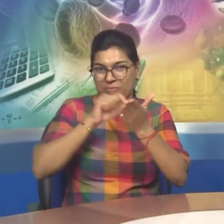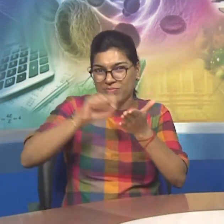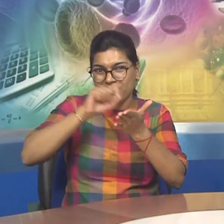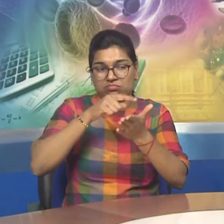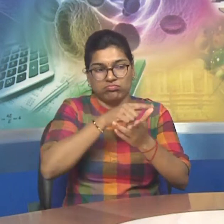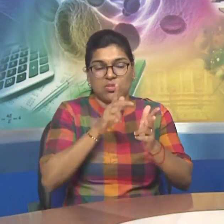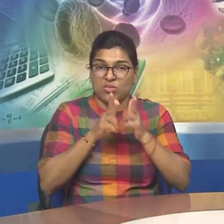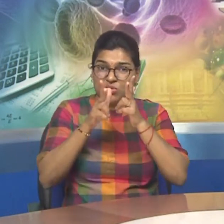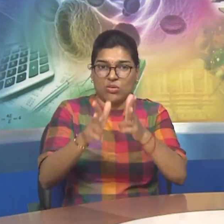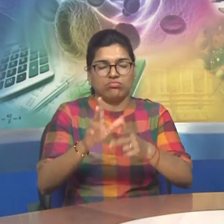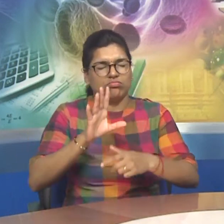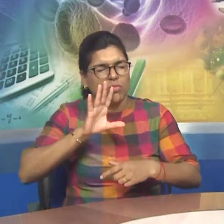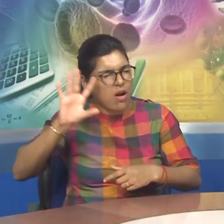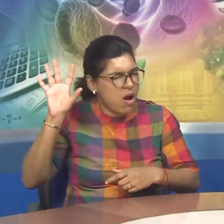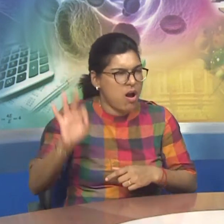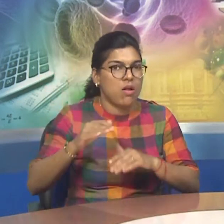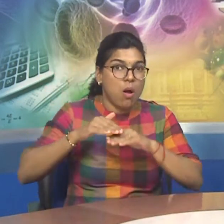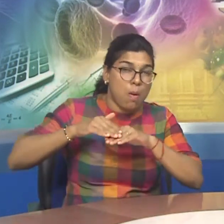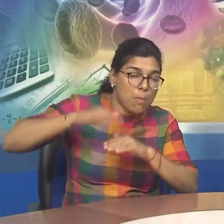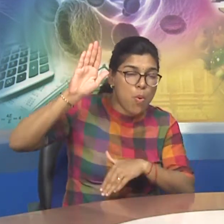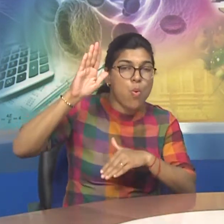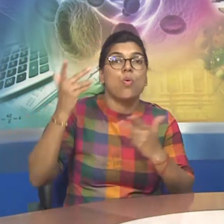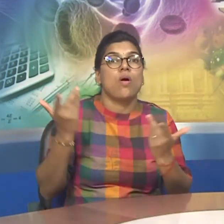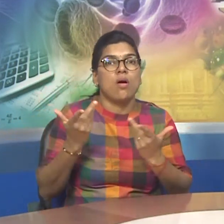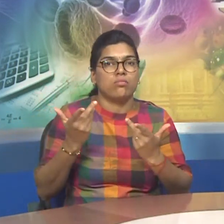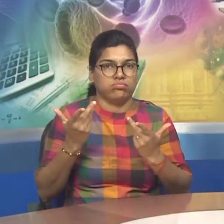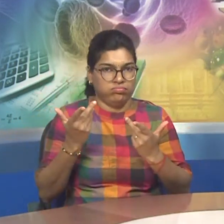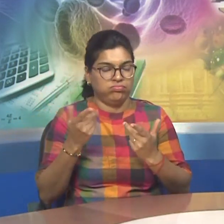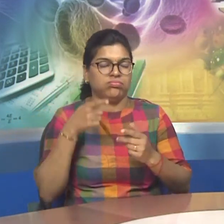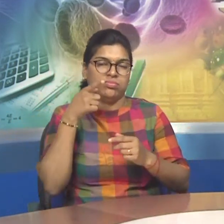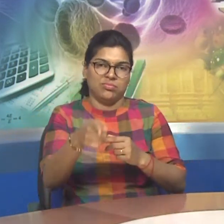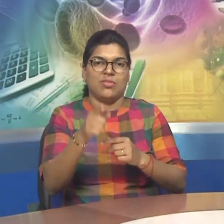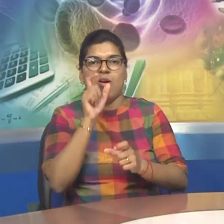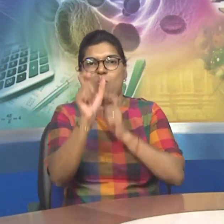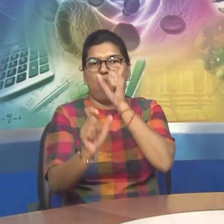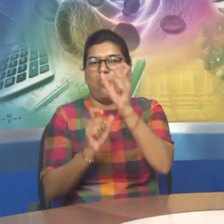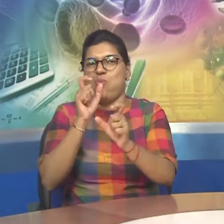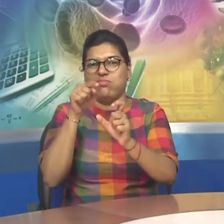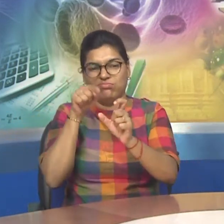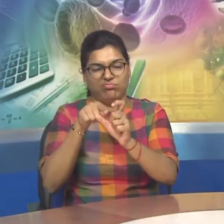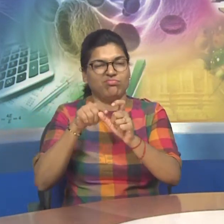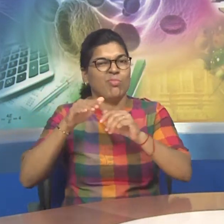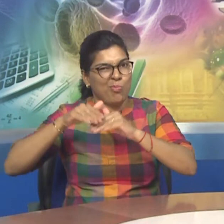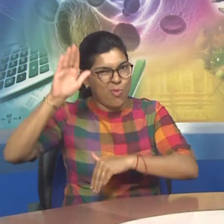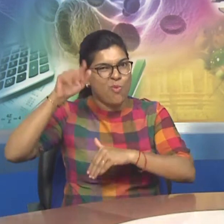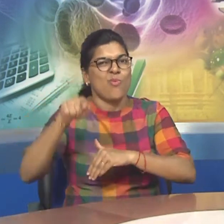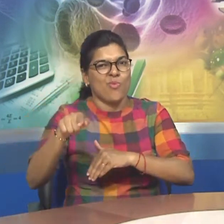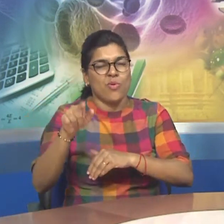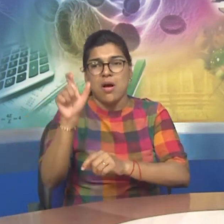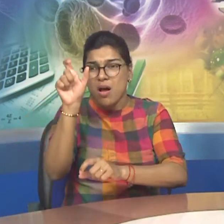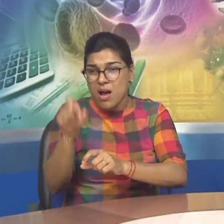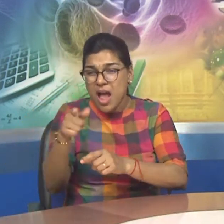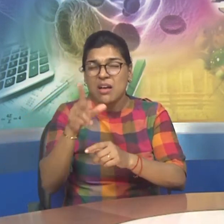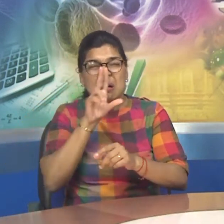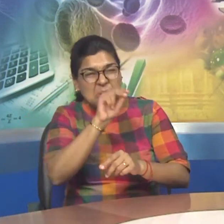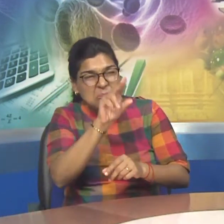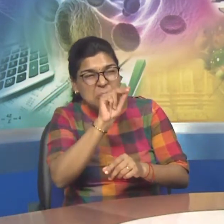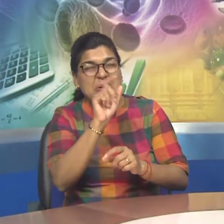In this stanza, the poet explains that the damage caused by harsh language is more than the damage caused